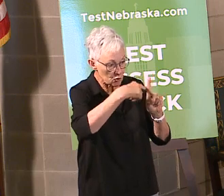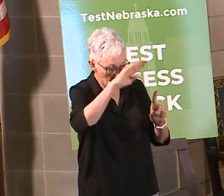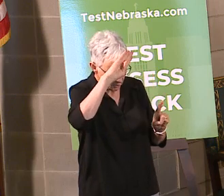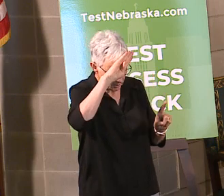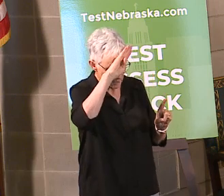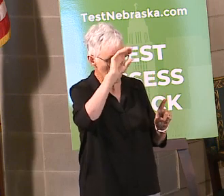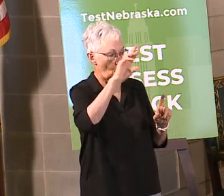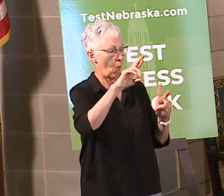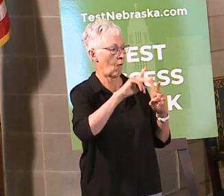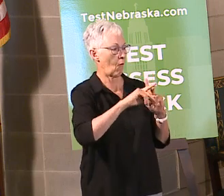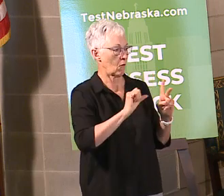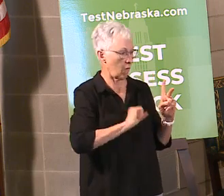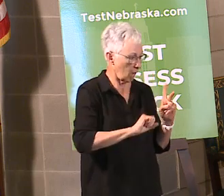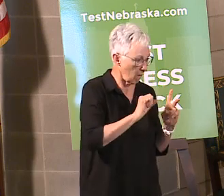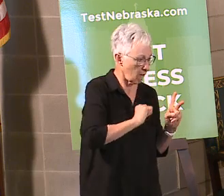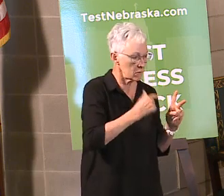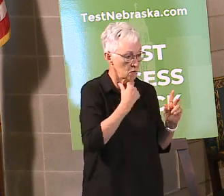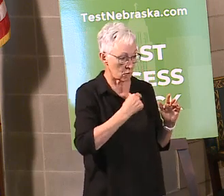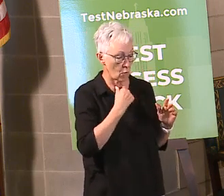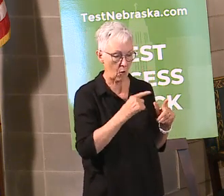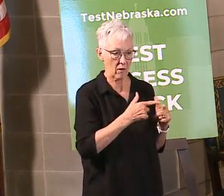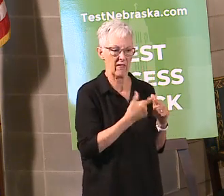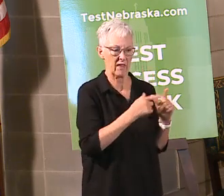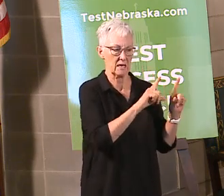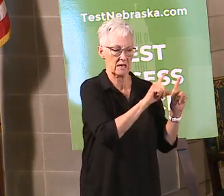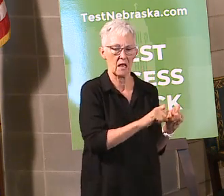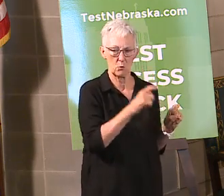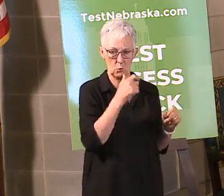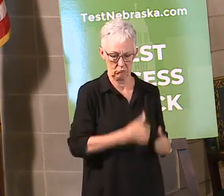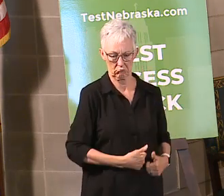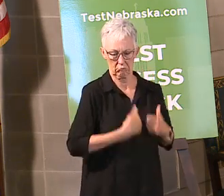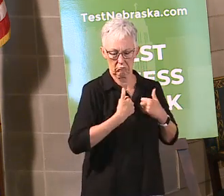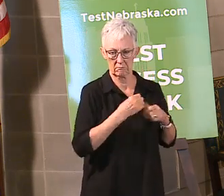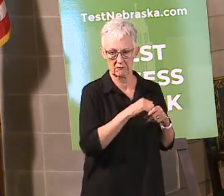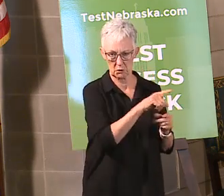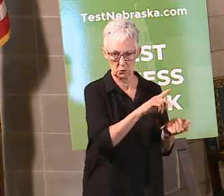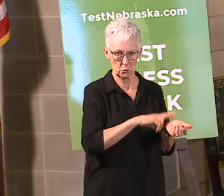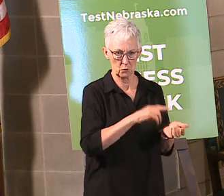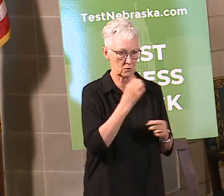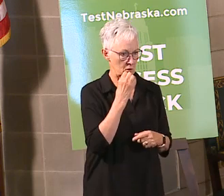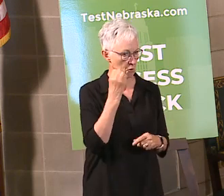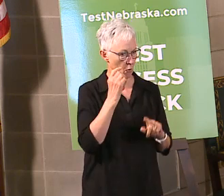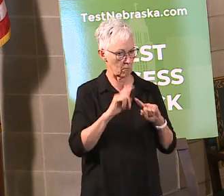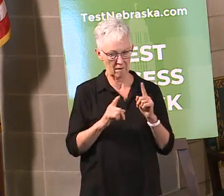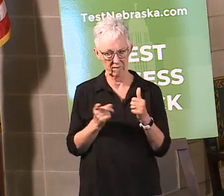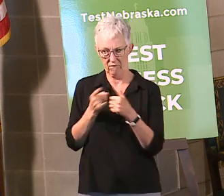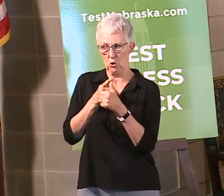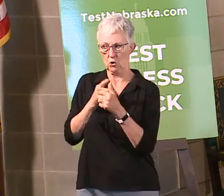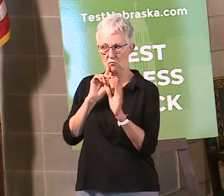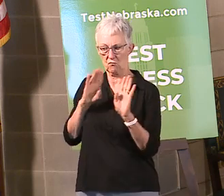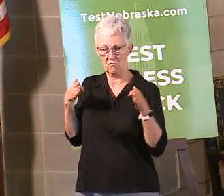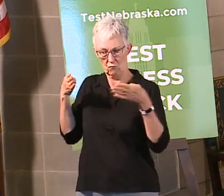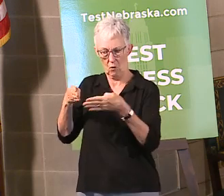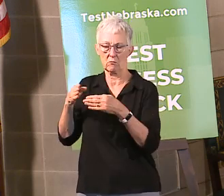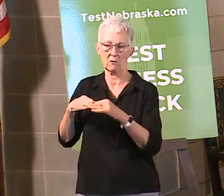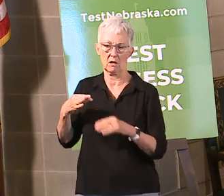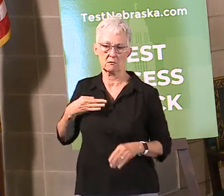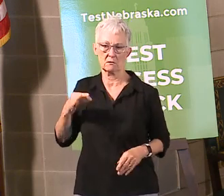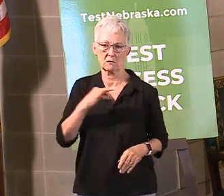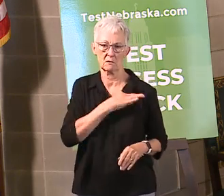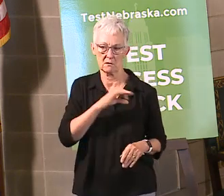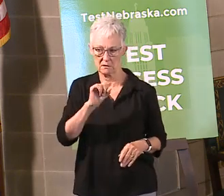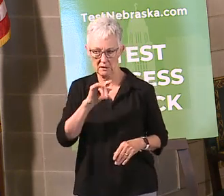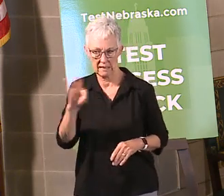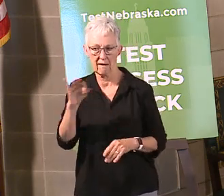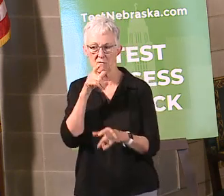of the program we've been going with. And so we are working to do more testing for those staff of long-term care facilities. And then, of